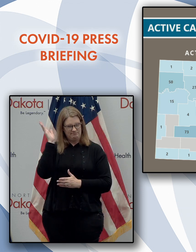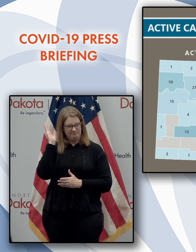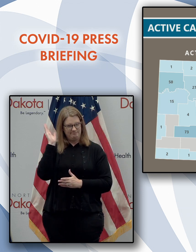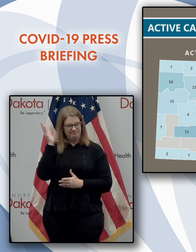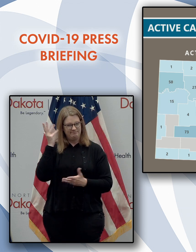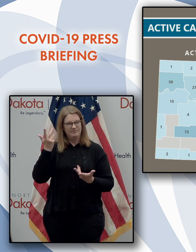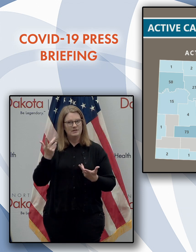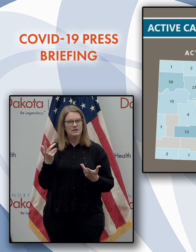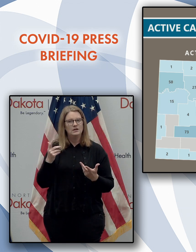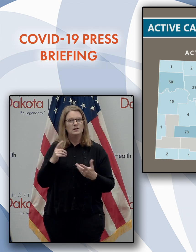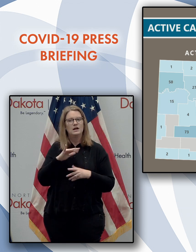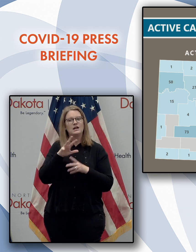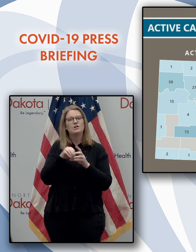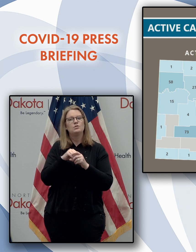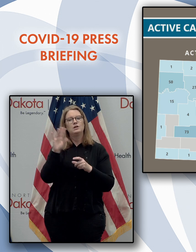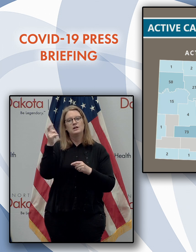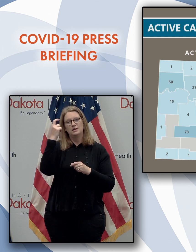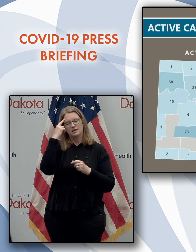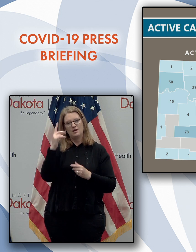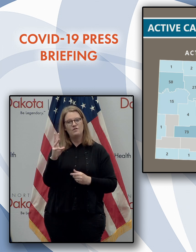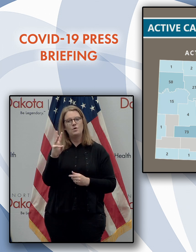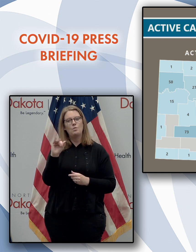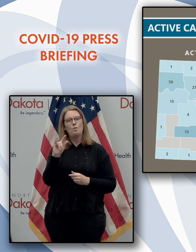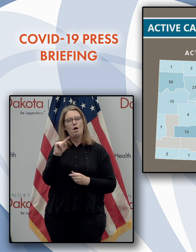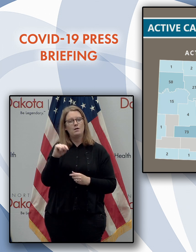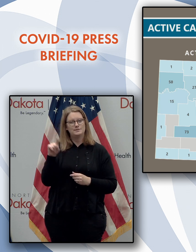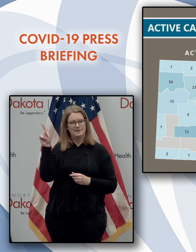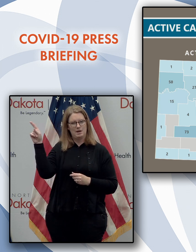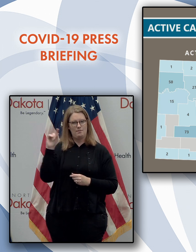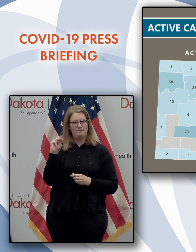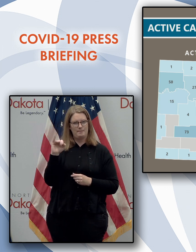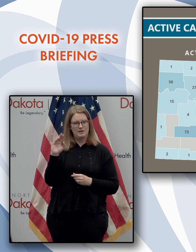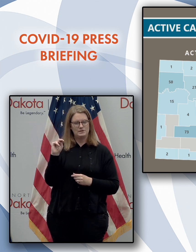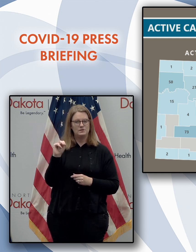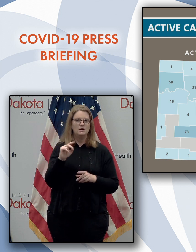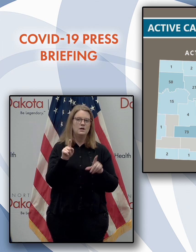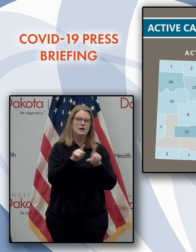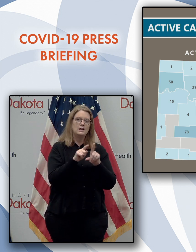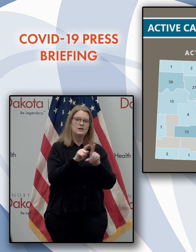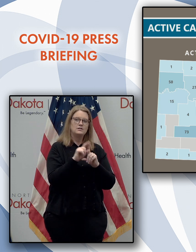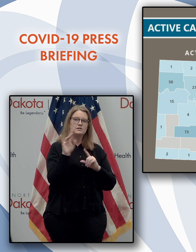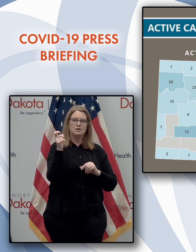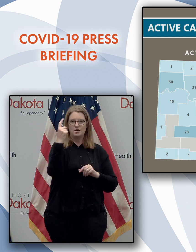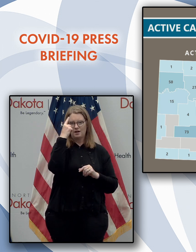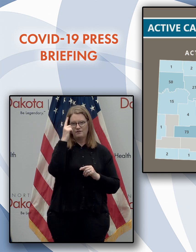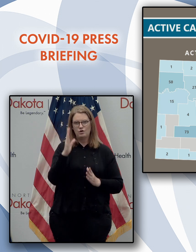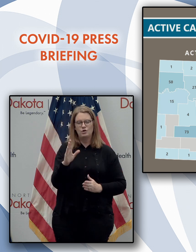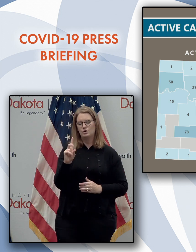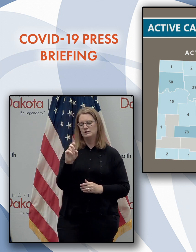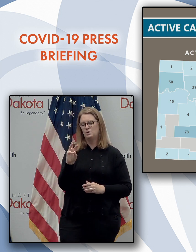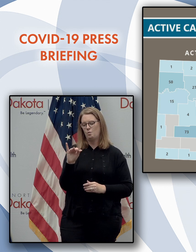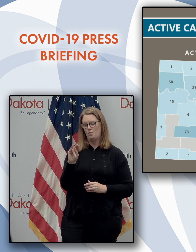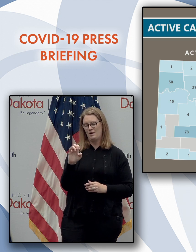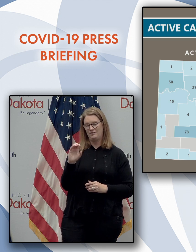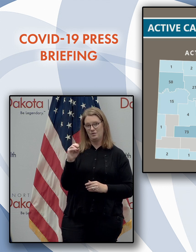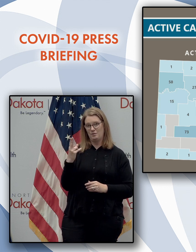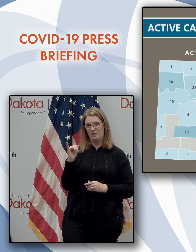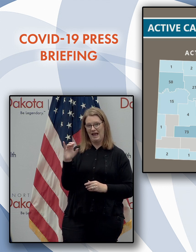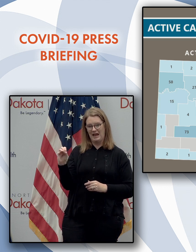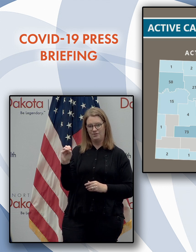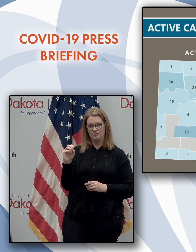were called on, including Governor Walz next door in Minnesota, but and Governor DeWine from Ohio. So other